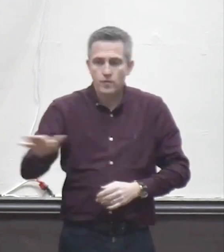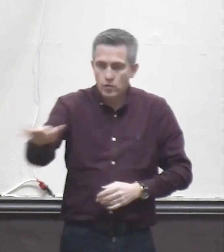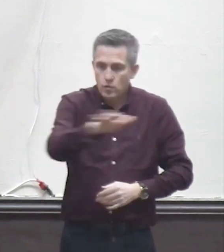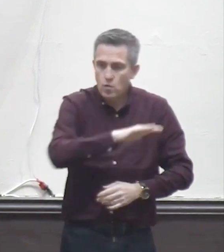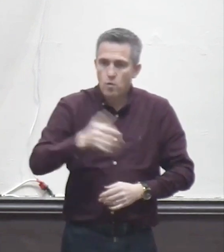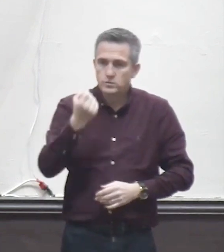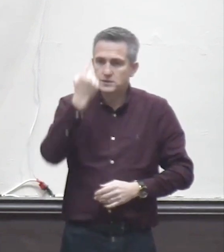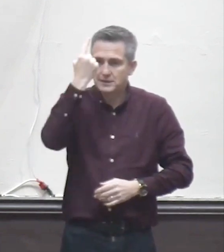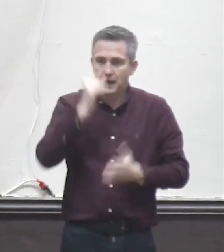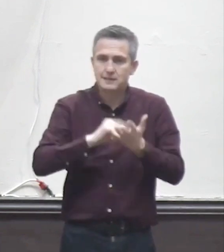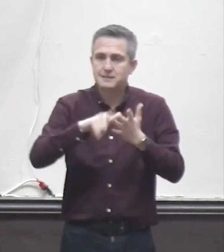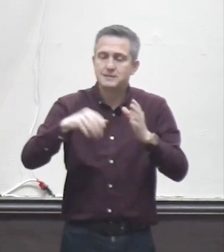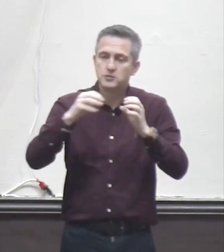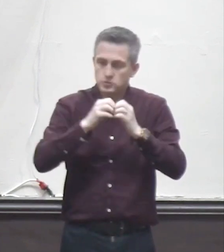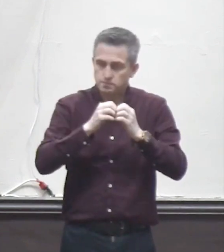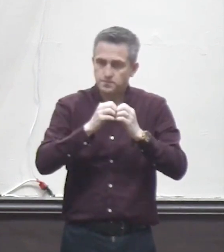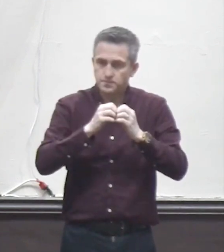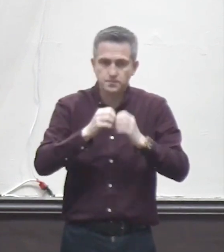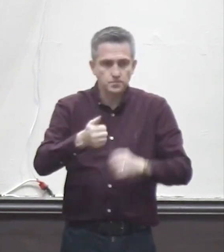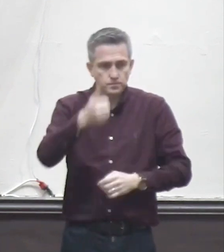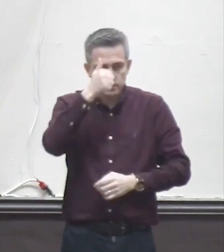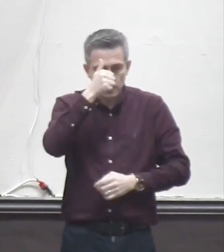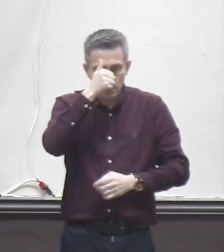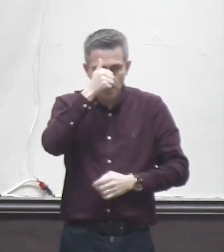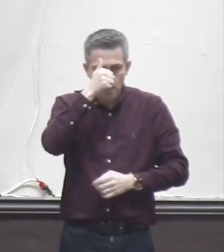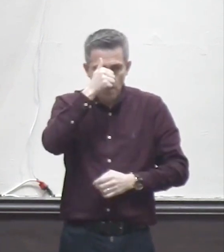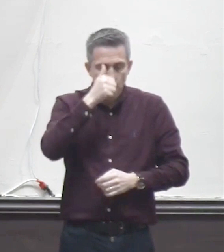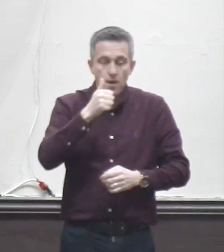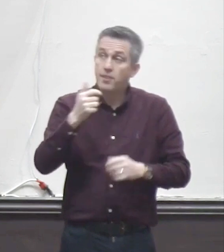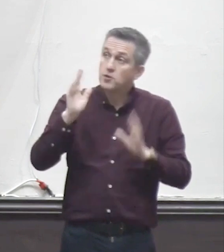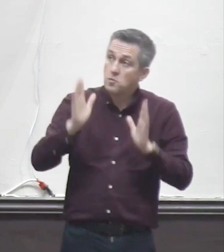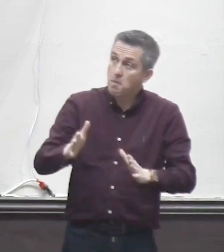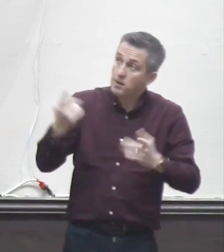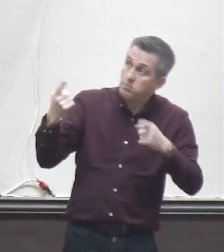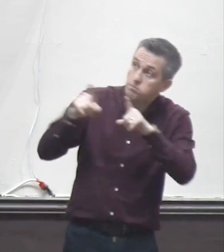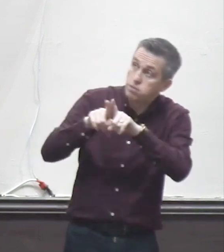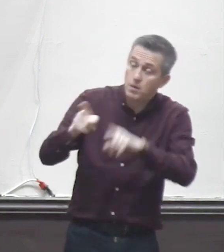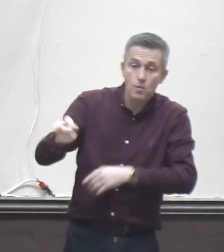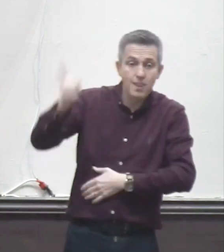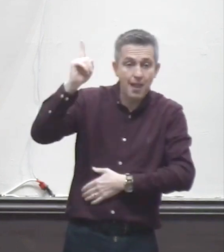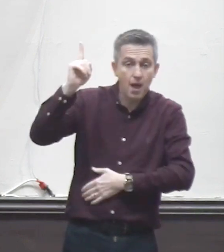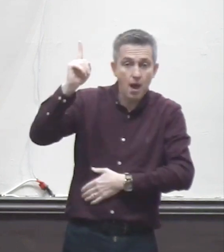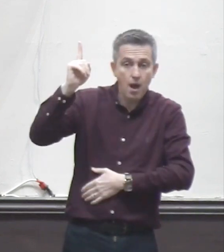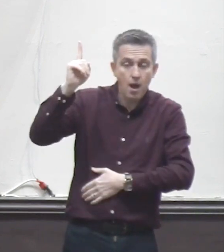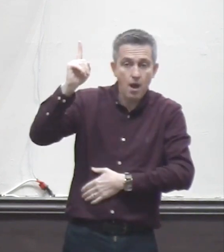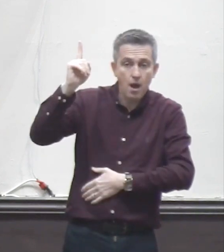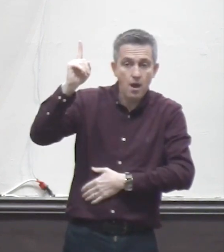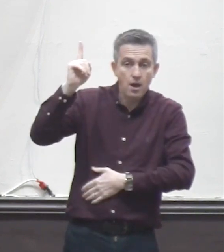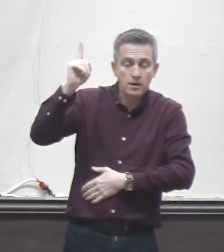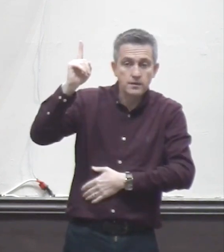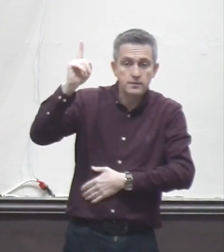severity of shirk, the severity of joining partners with Allah, and how detailed of an issue